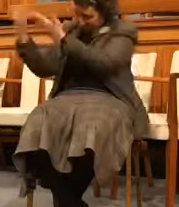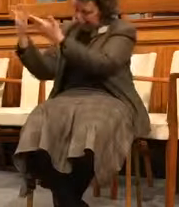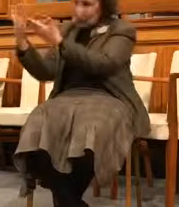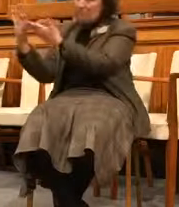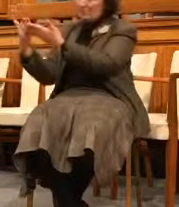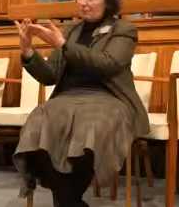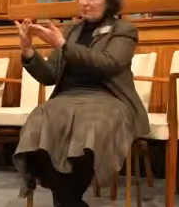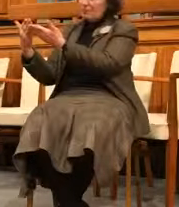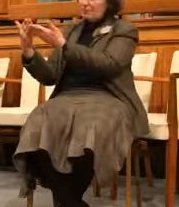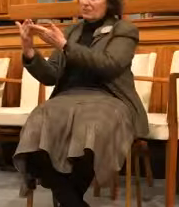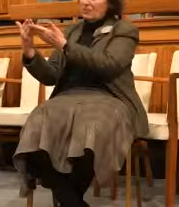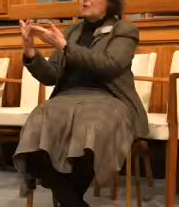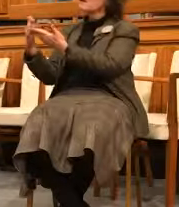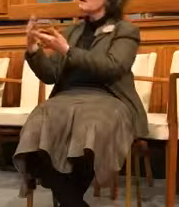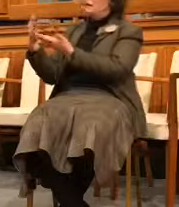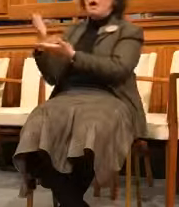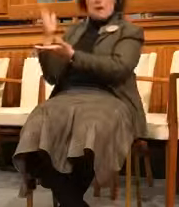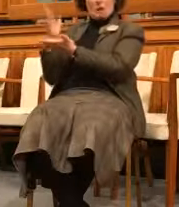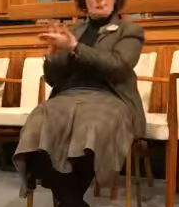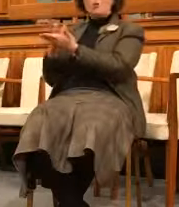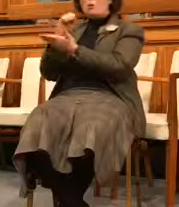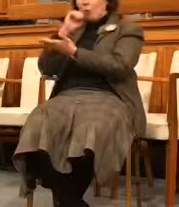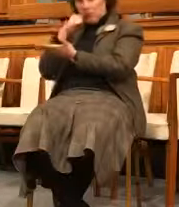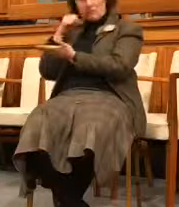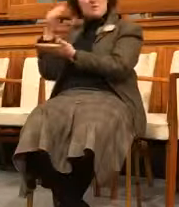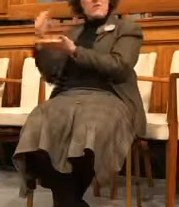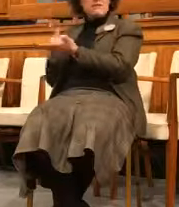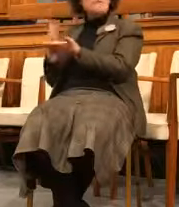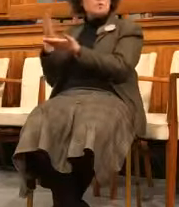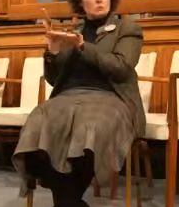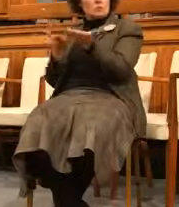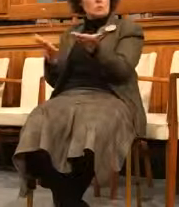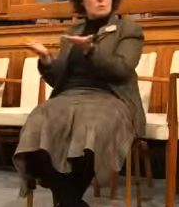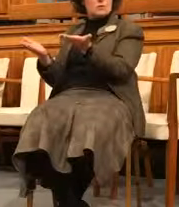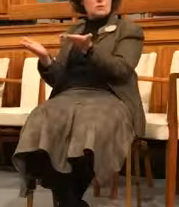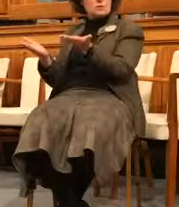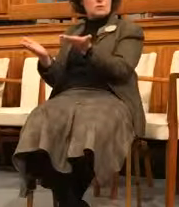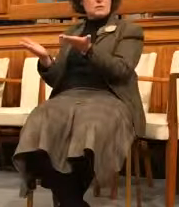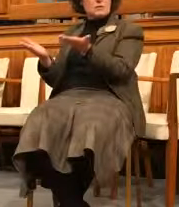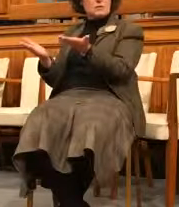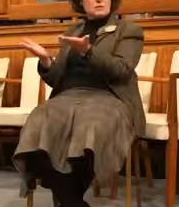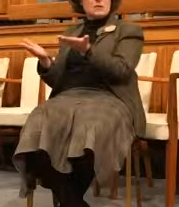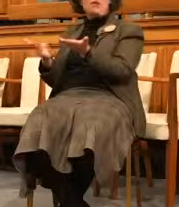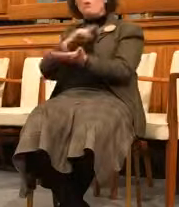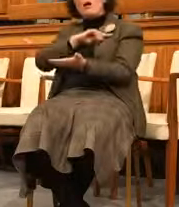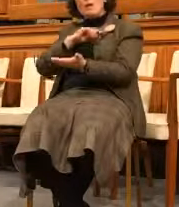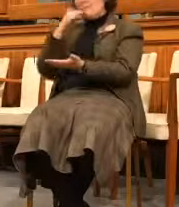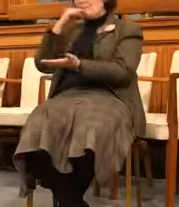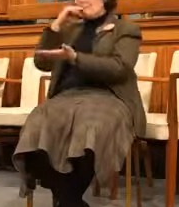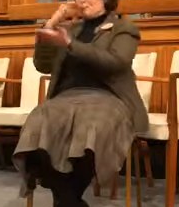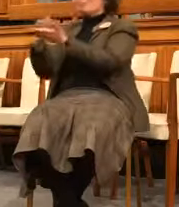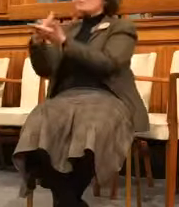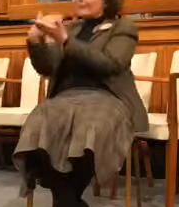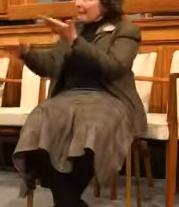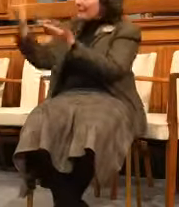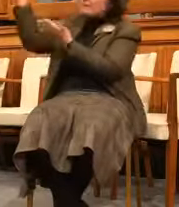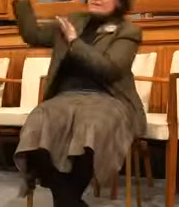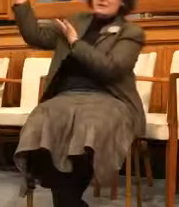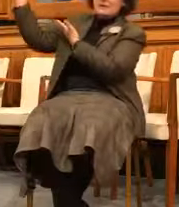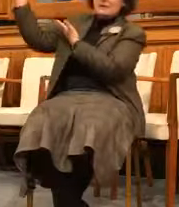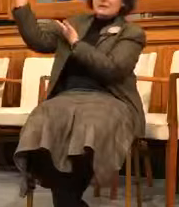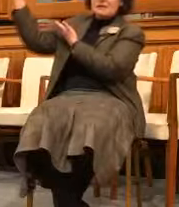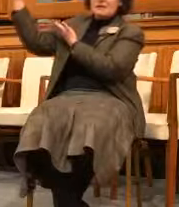you're bound to be saved if you do it with all your heart. Because he's promised, and he has